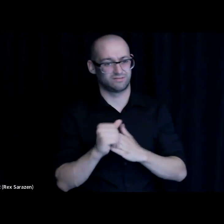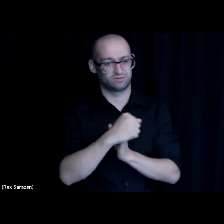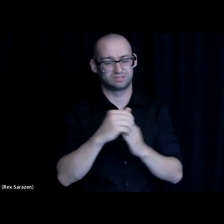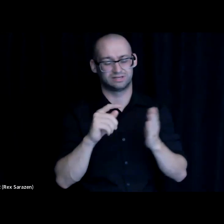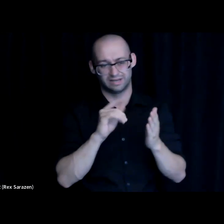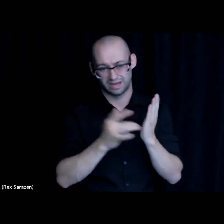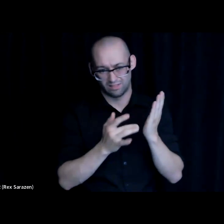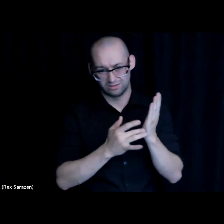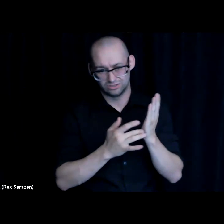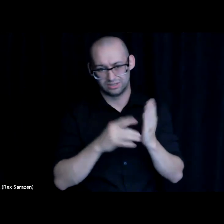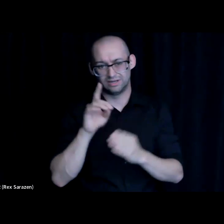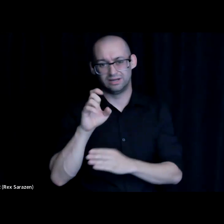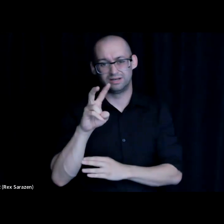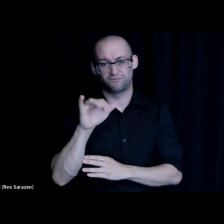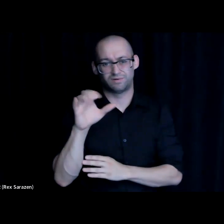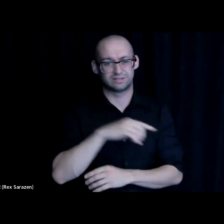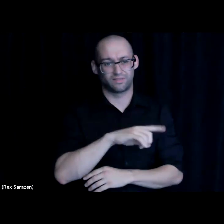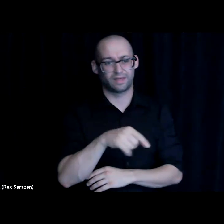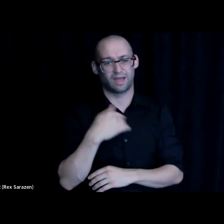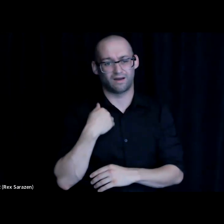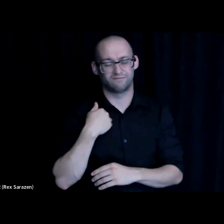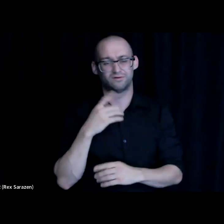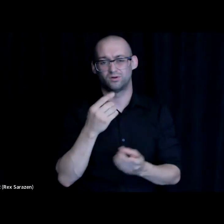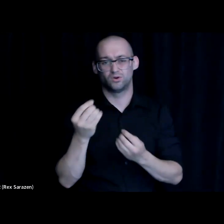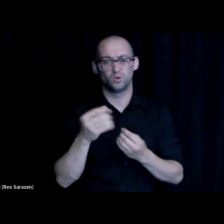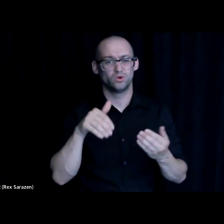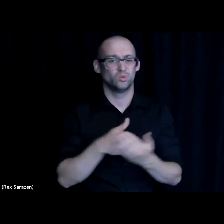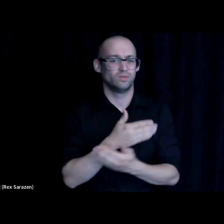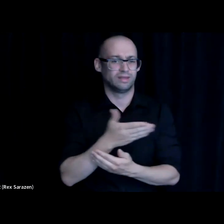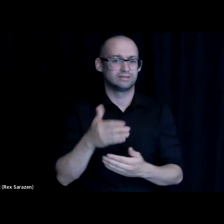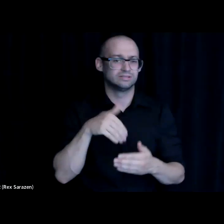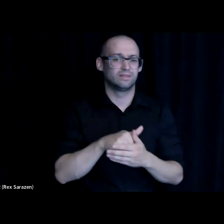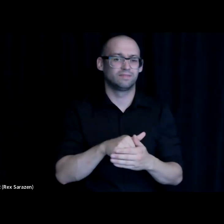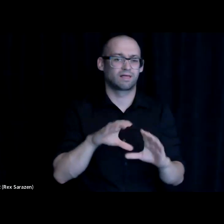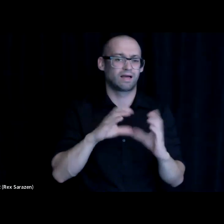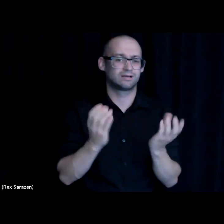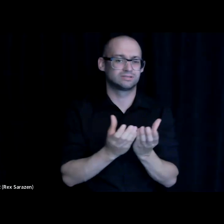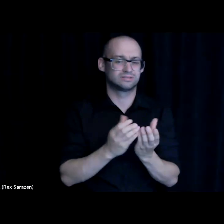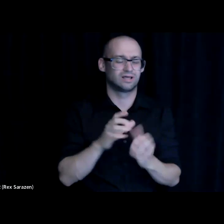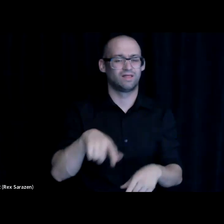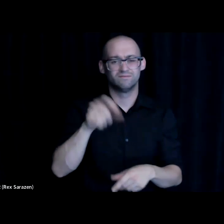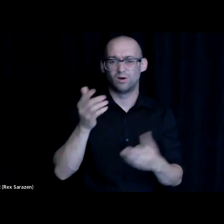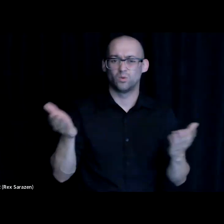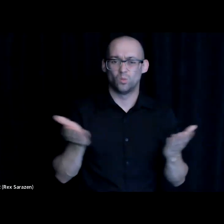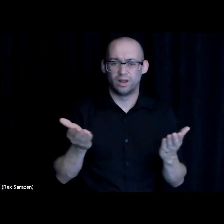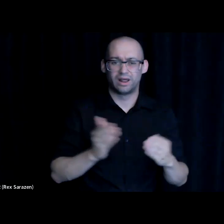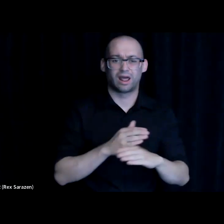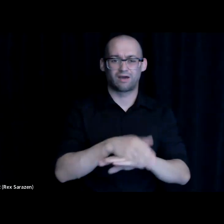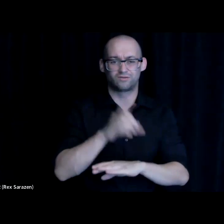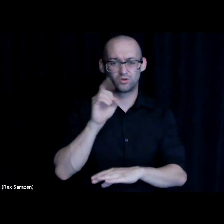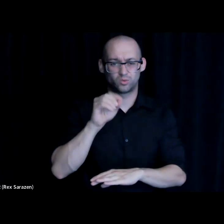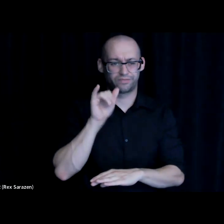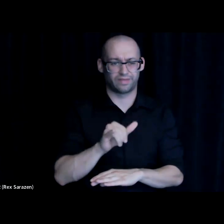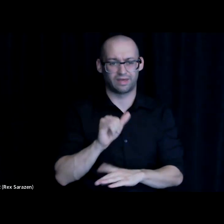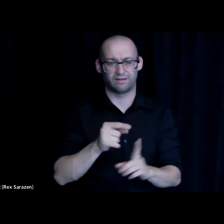the devices that they have to do new and engaging things in their course. And what we found after doing this